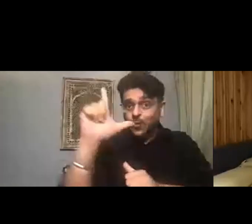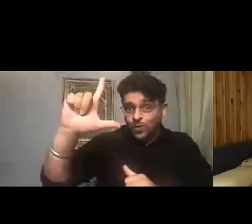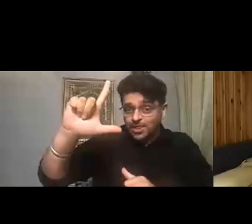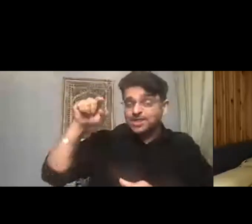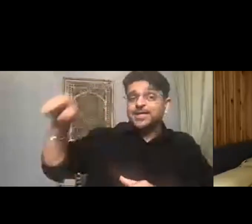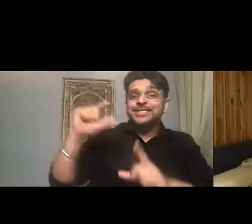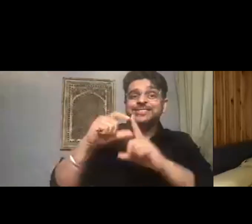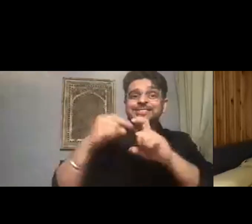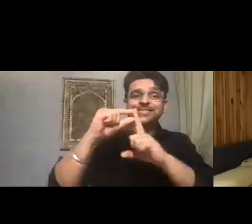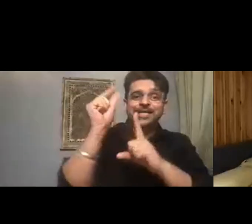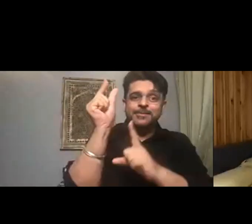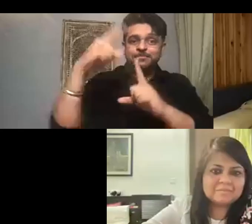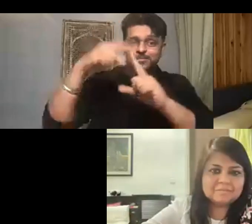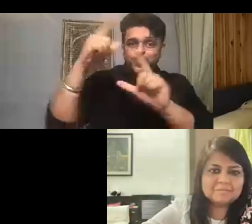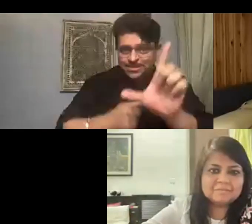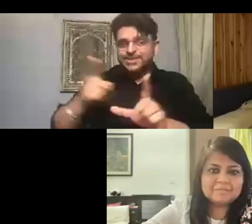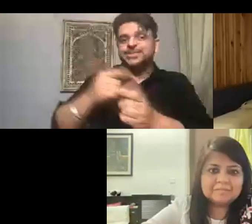Sachi Call,